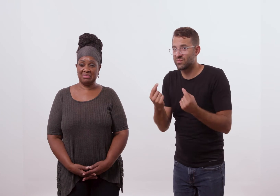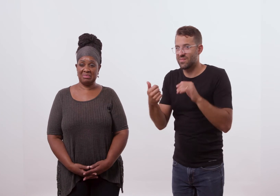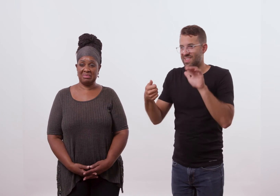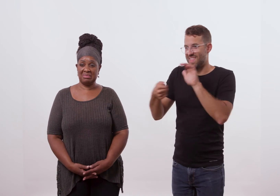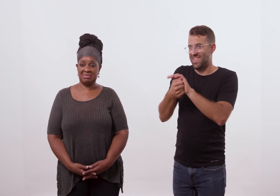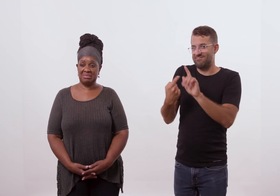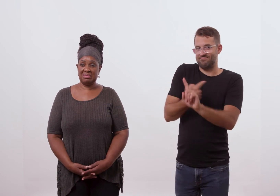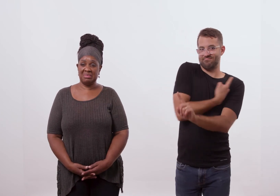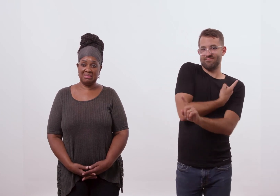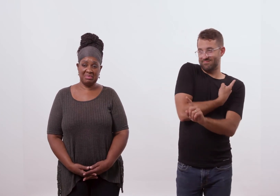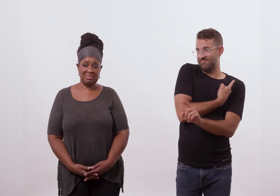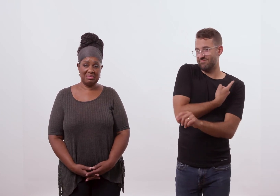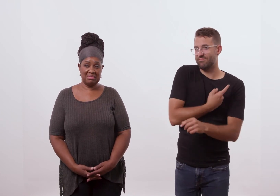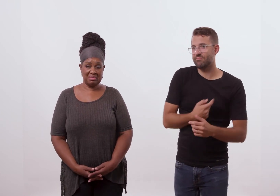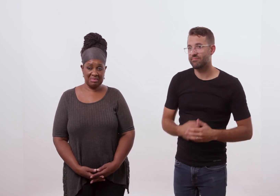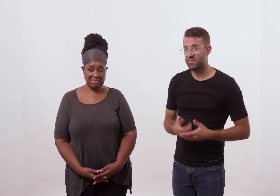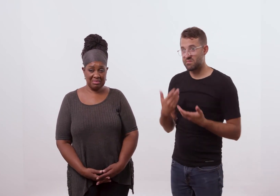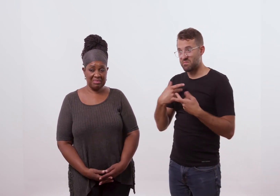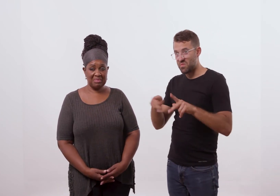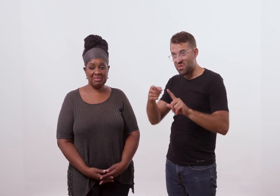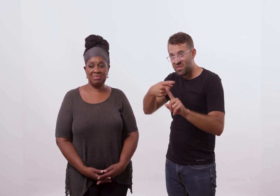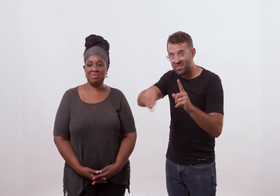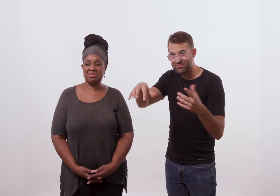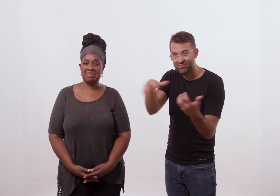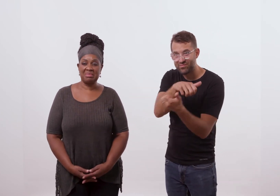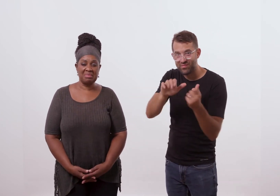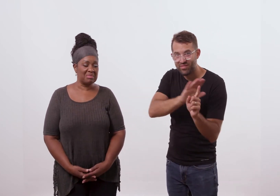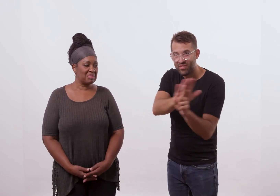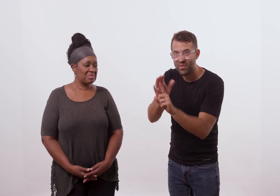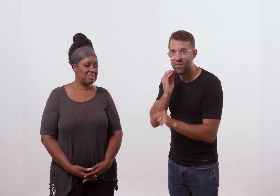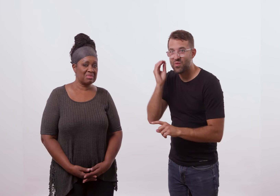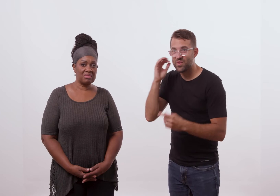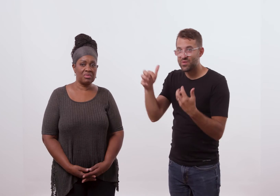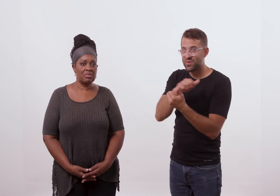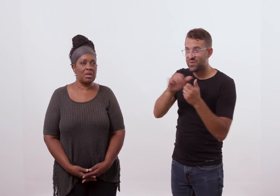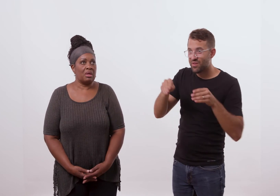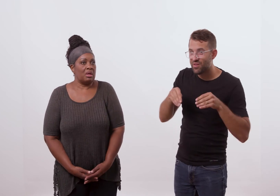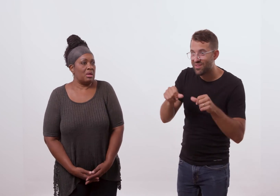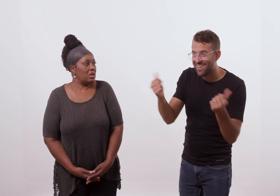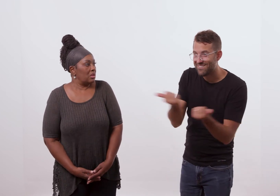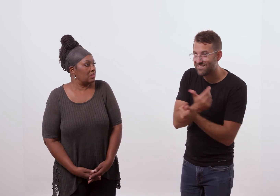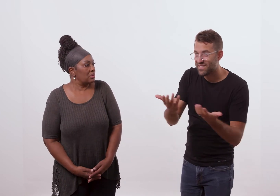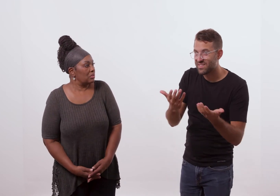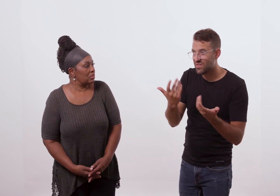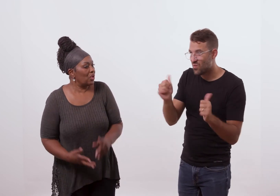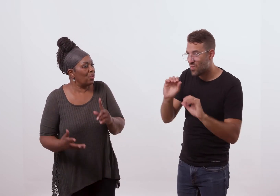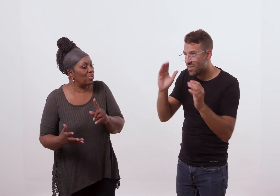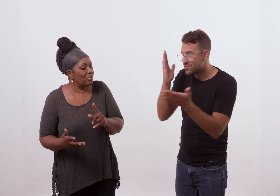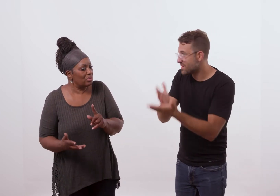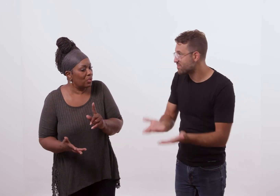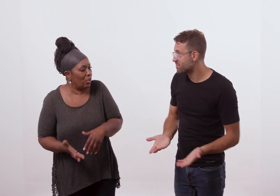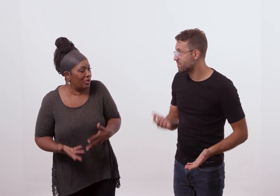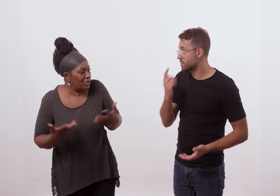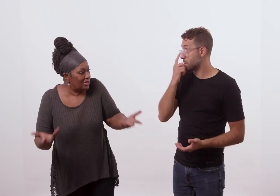scrub eaters kick holes in your houses and tear up your crops? You won't try to stop them? What would you suggest, Wolfrider? A net? A